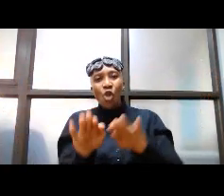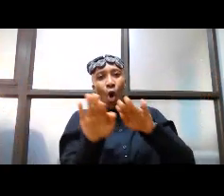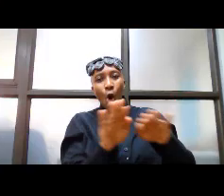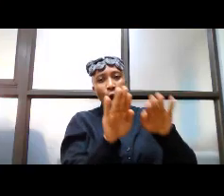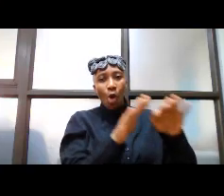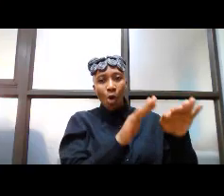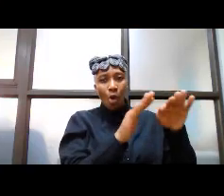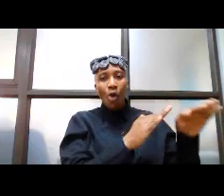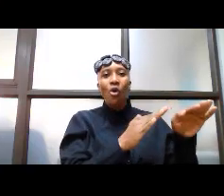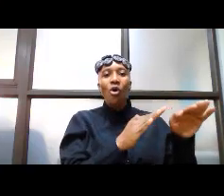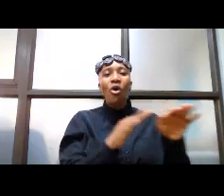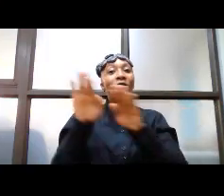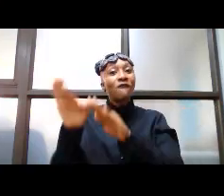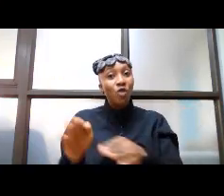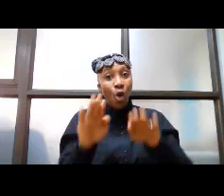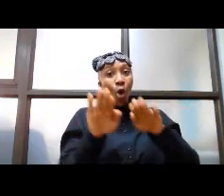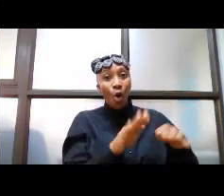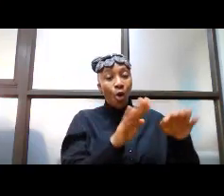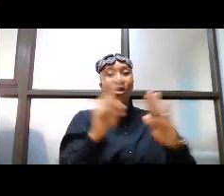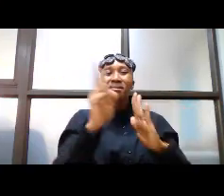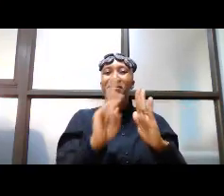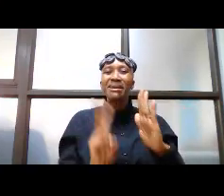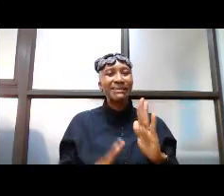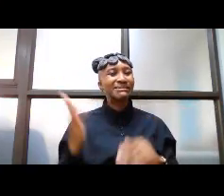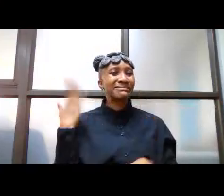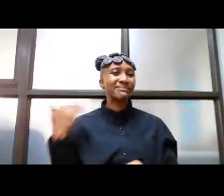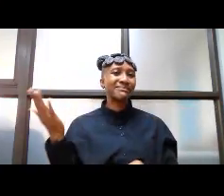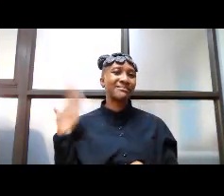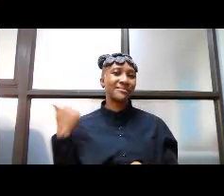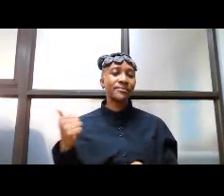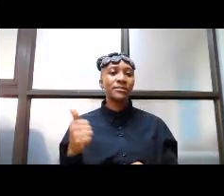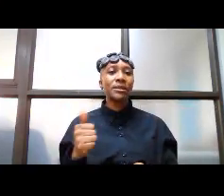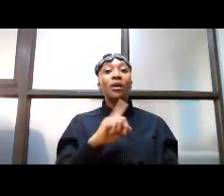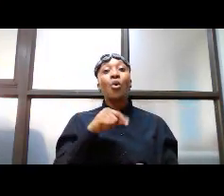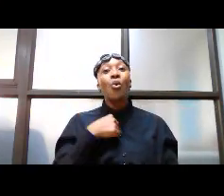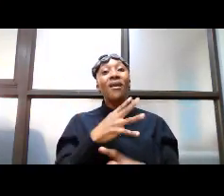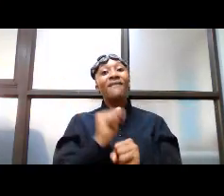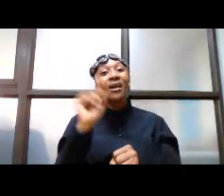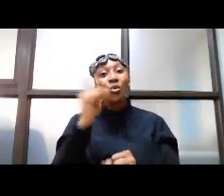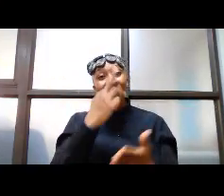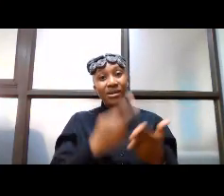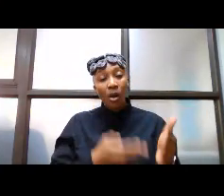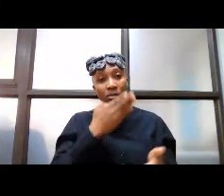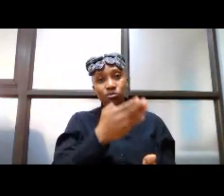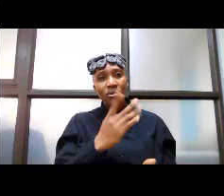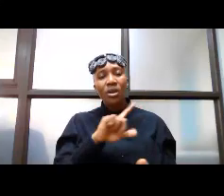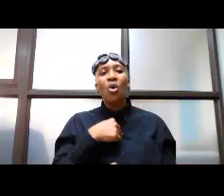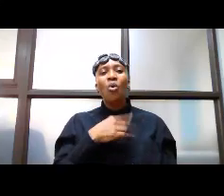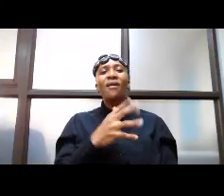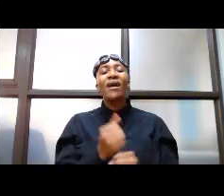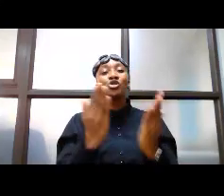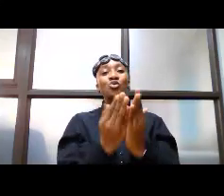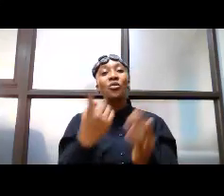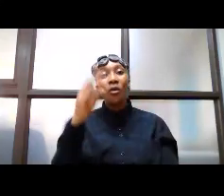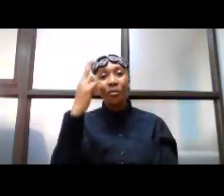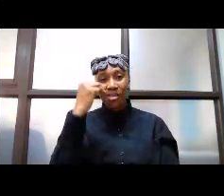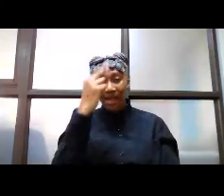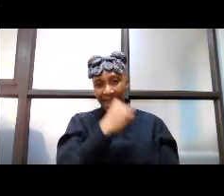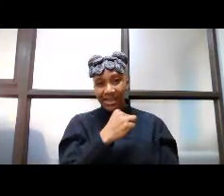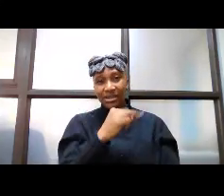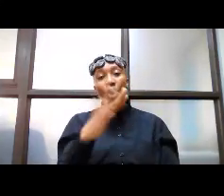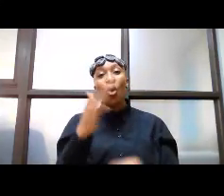Or what again we found from the report is that in these schools for the blind or